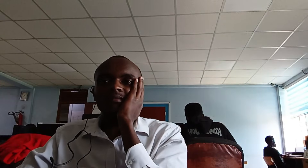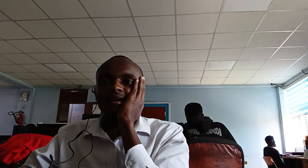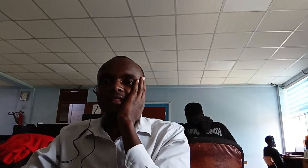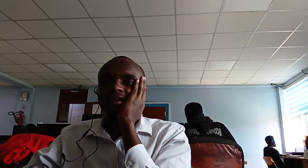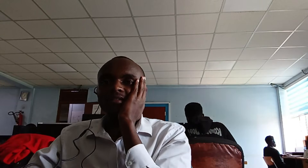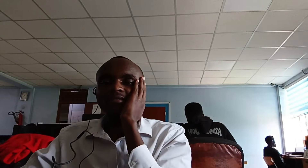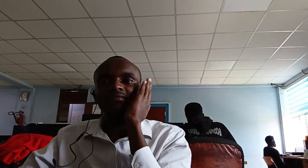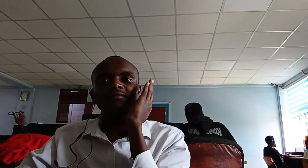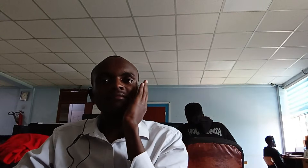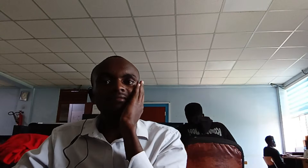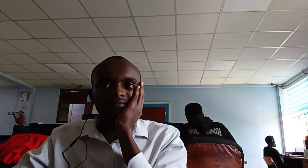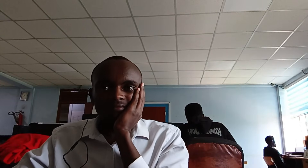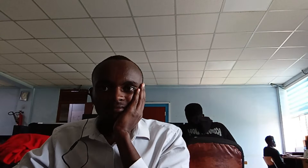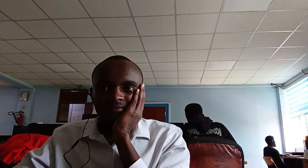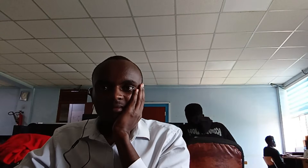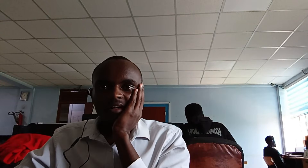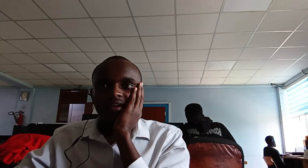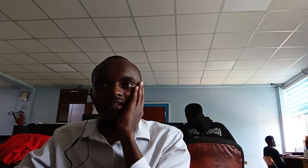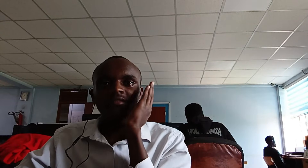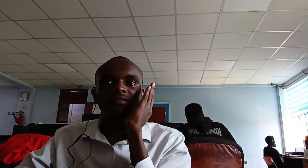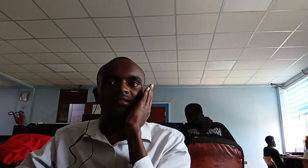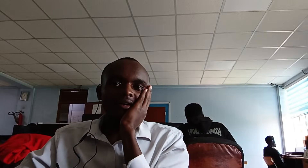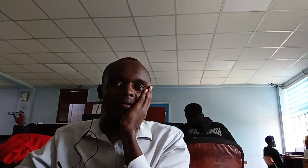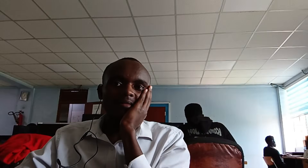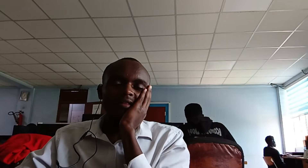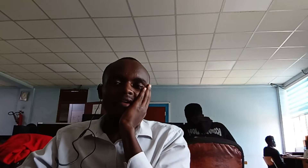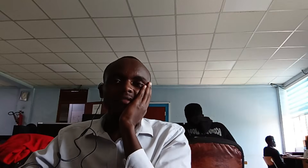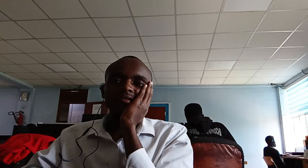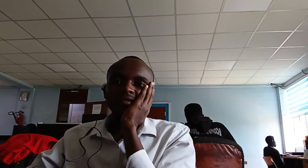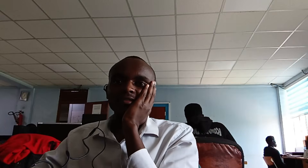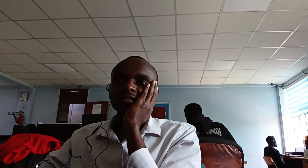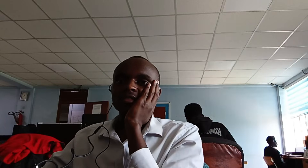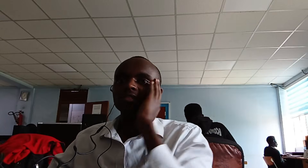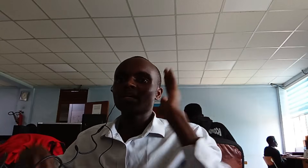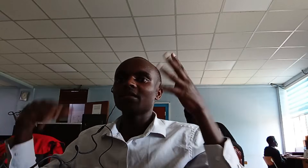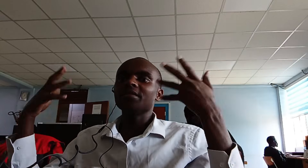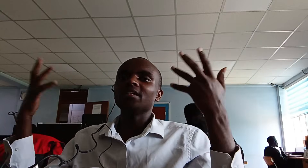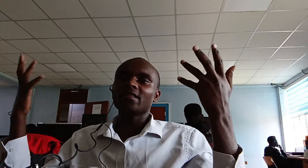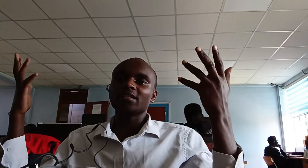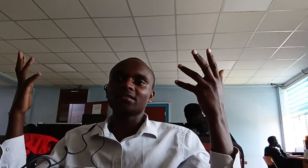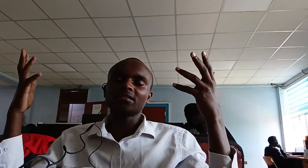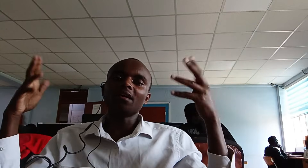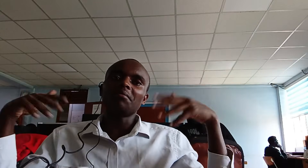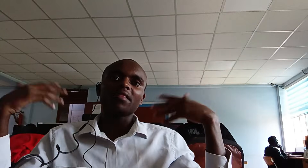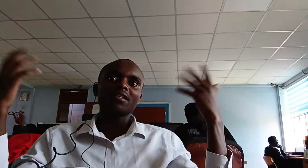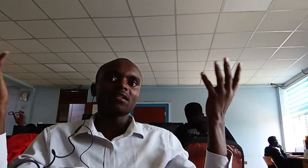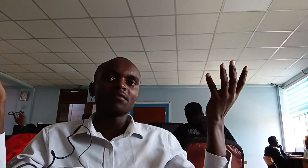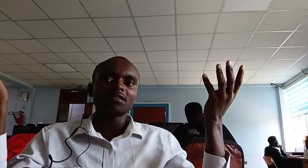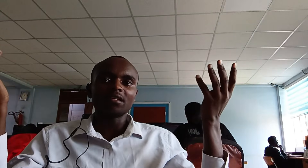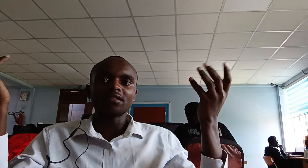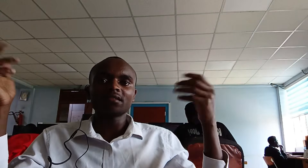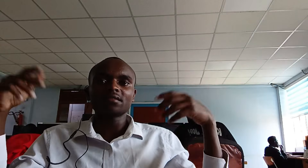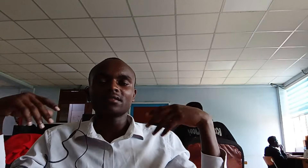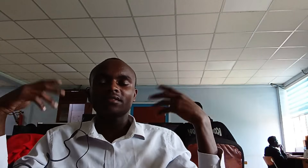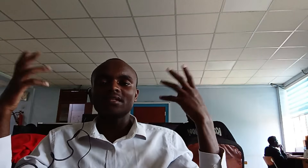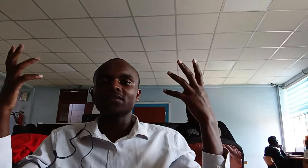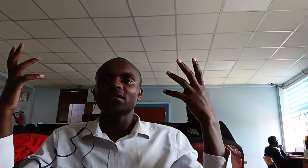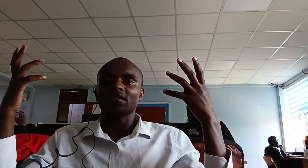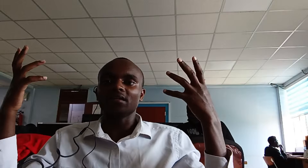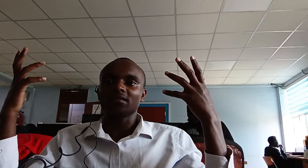mother. Mother. Mother. It's not entirely meaning that mothers have stress. It's just a sign